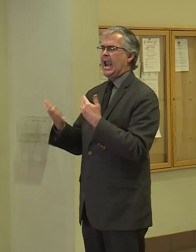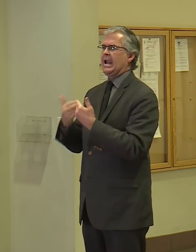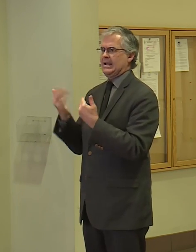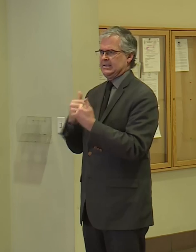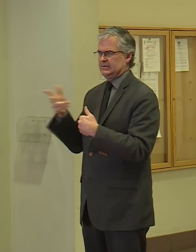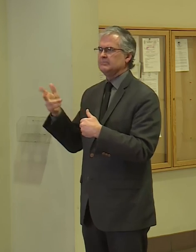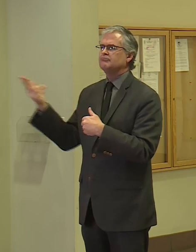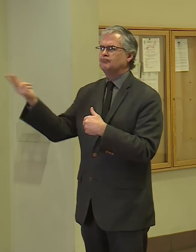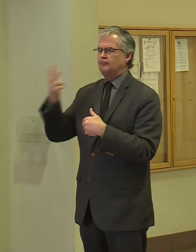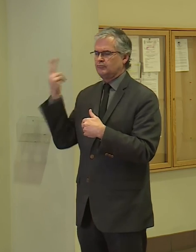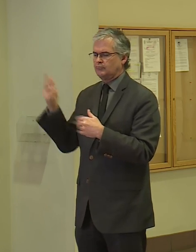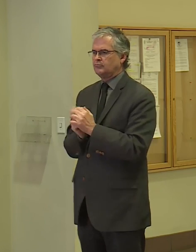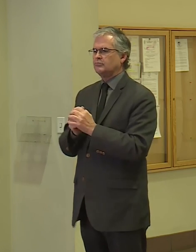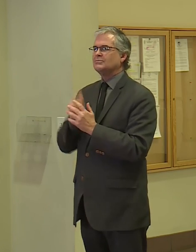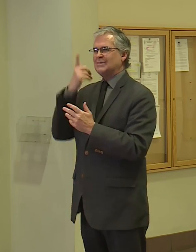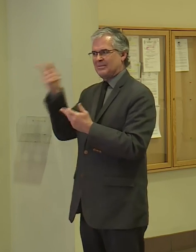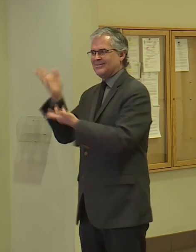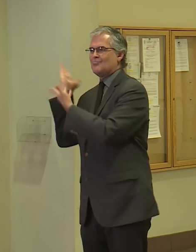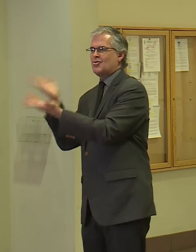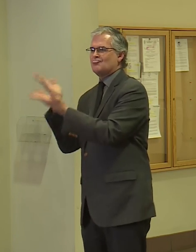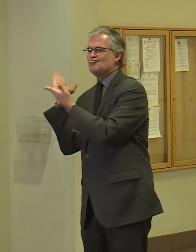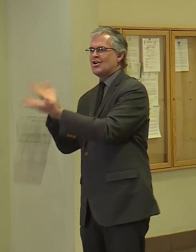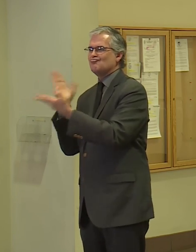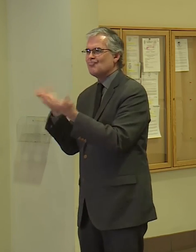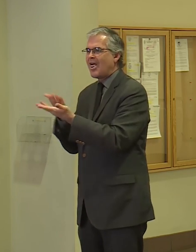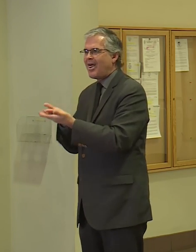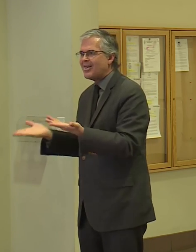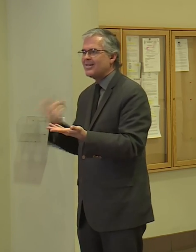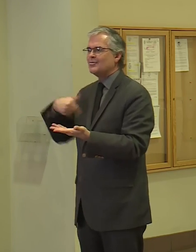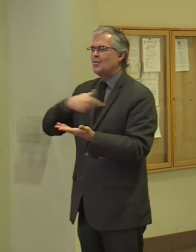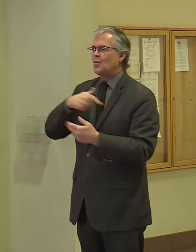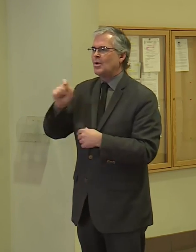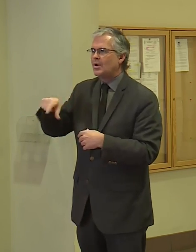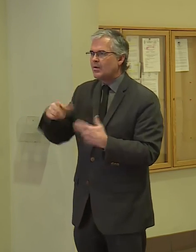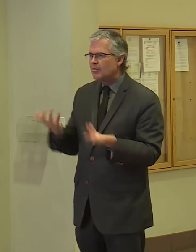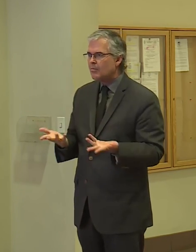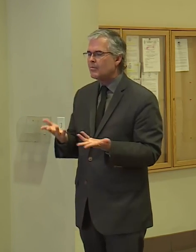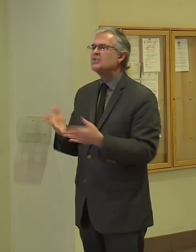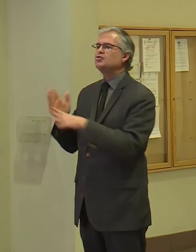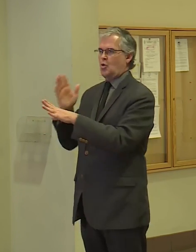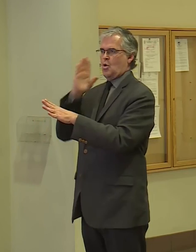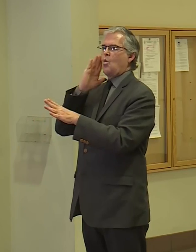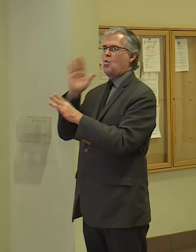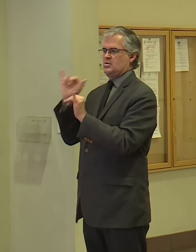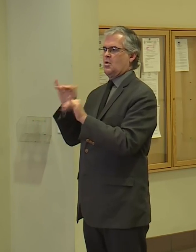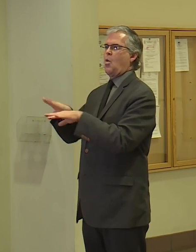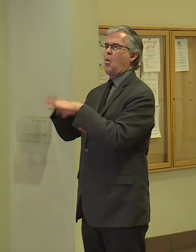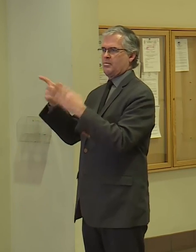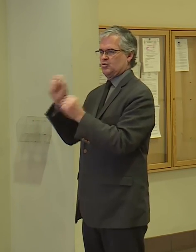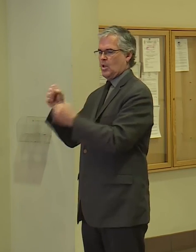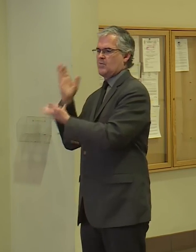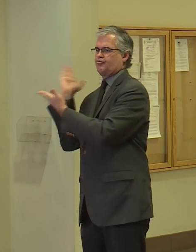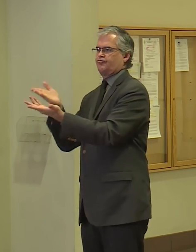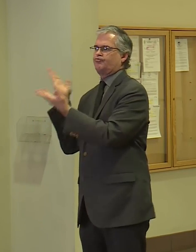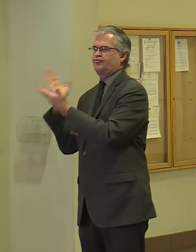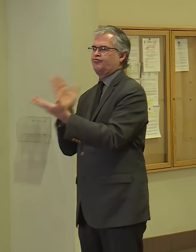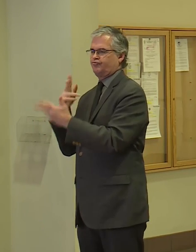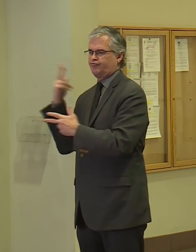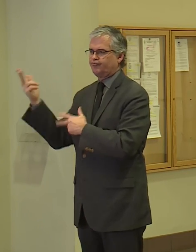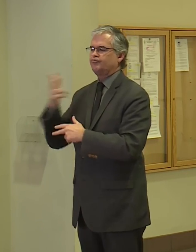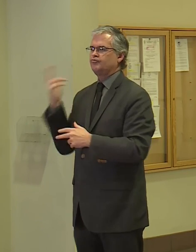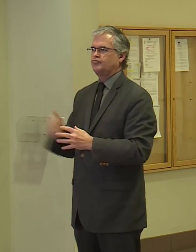stops and truck service centers will remain open so that motor carriers will be able to deliver supplies as needed I know there were come